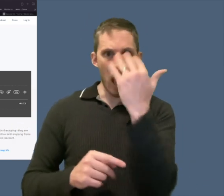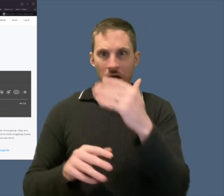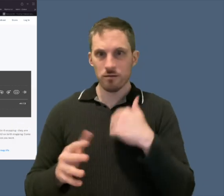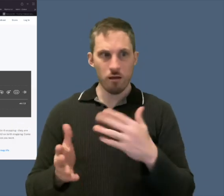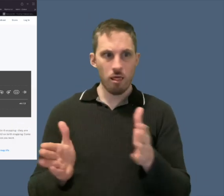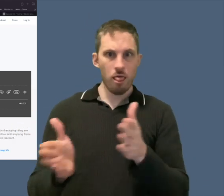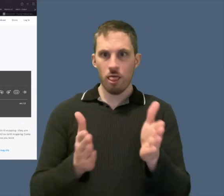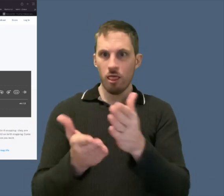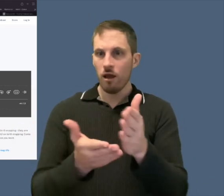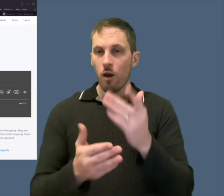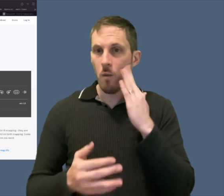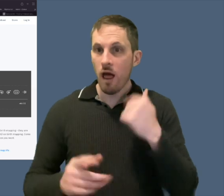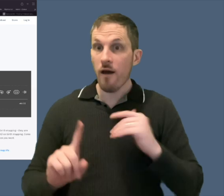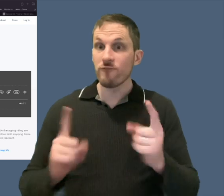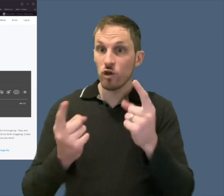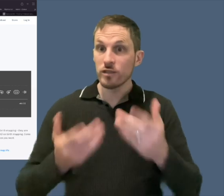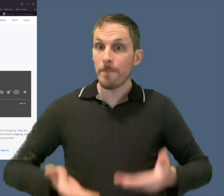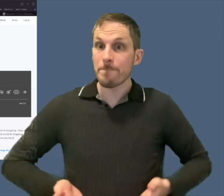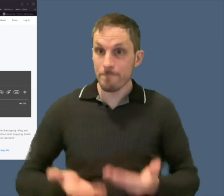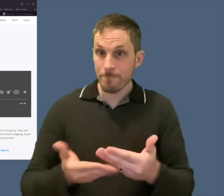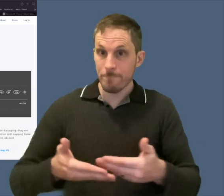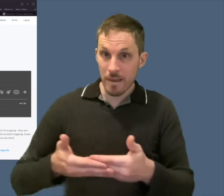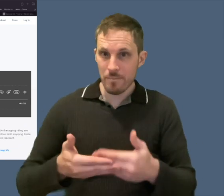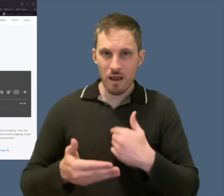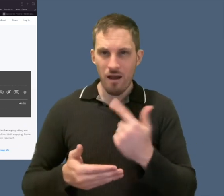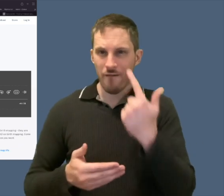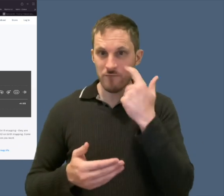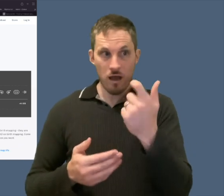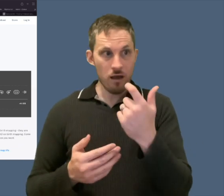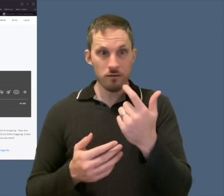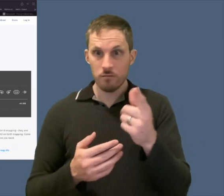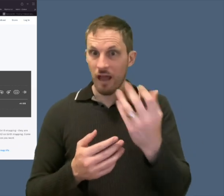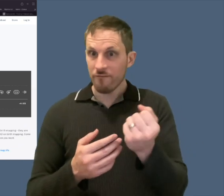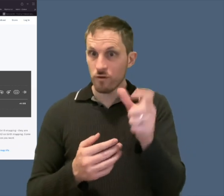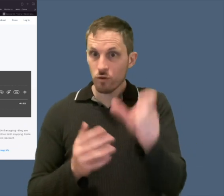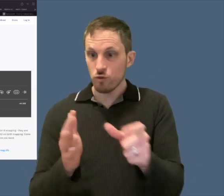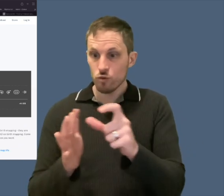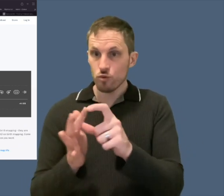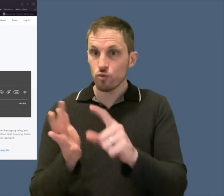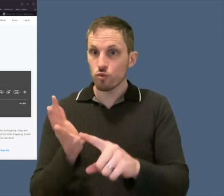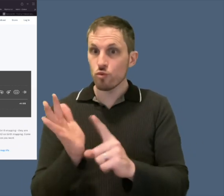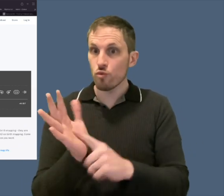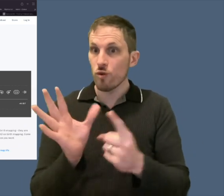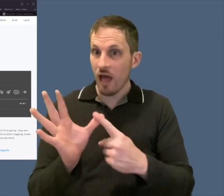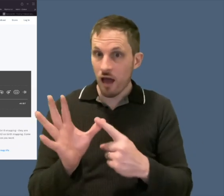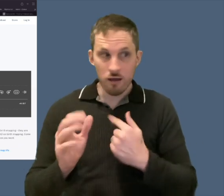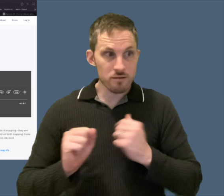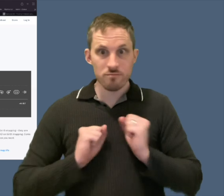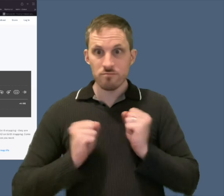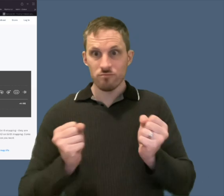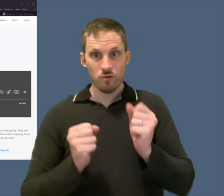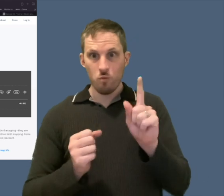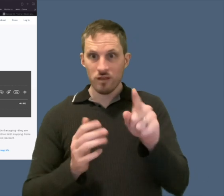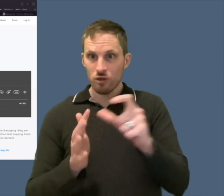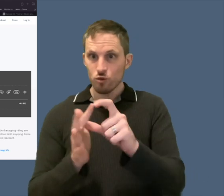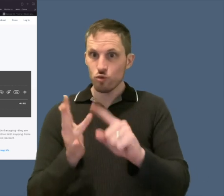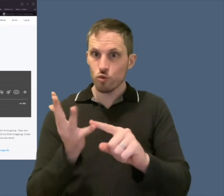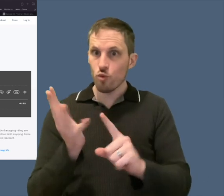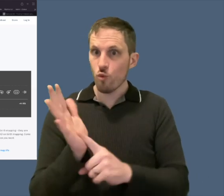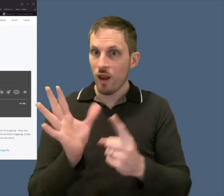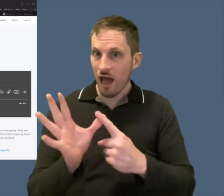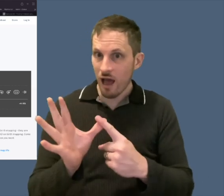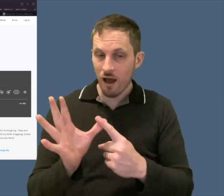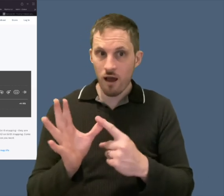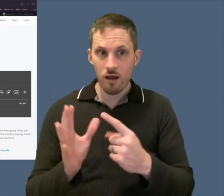after I had my first baby, I discovered these things called doulas. I was like, whoa, what is this all about? You can